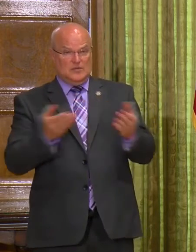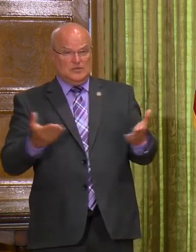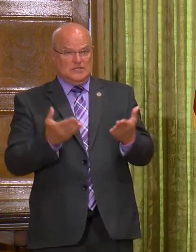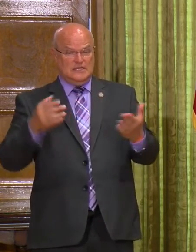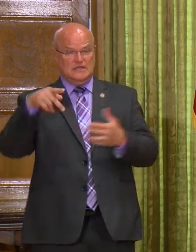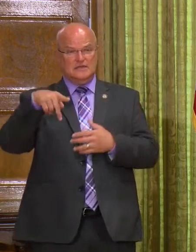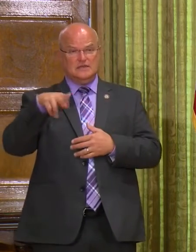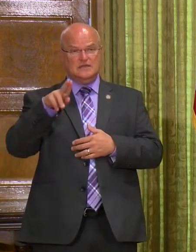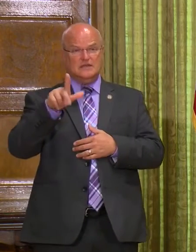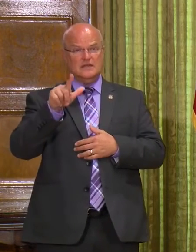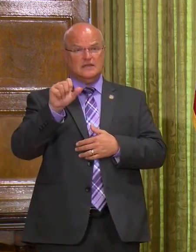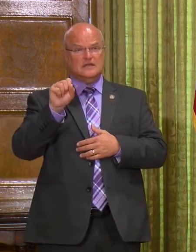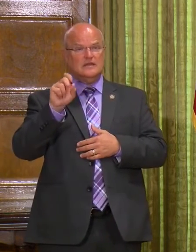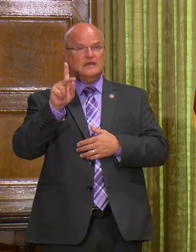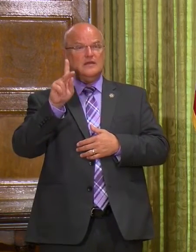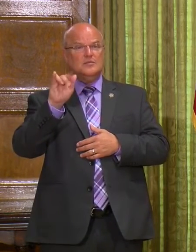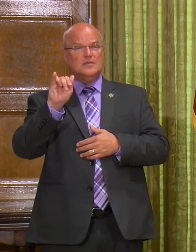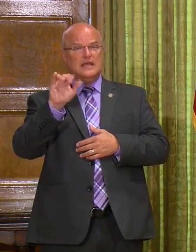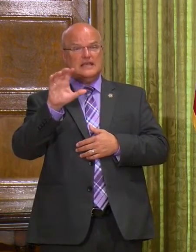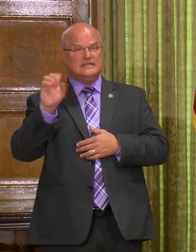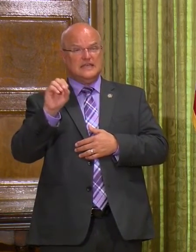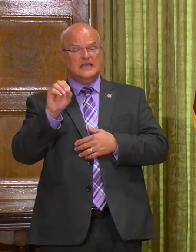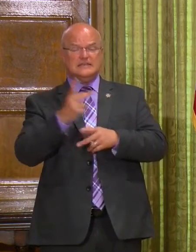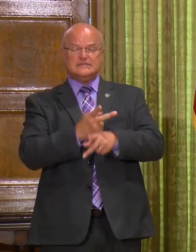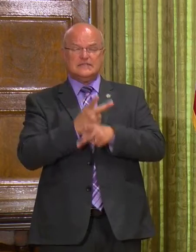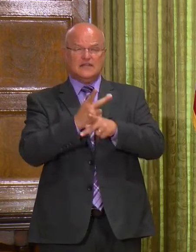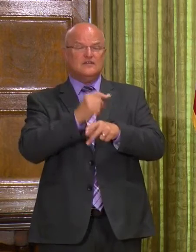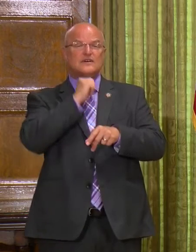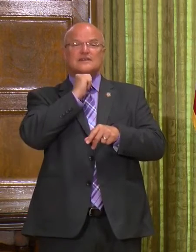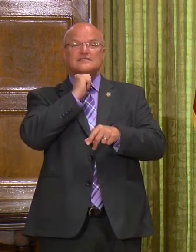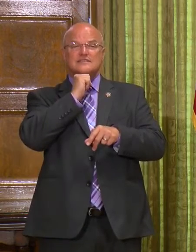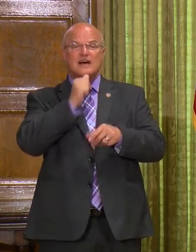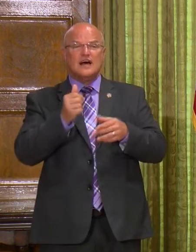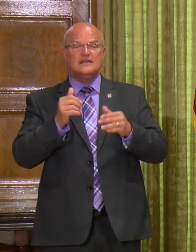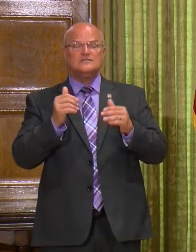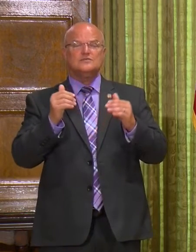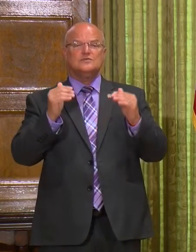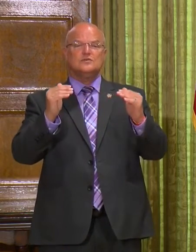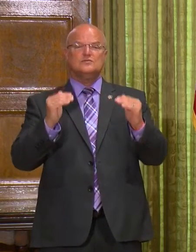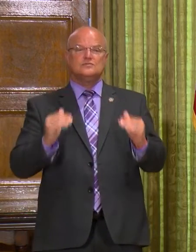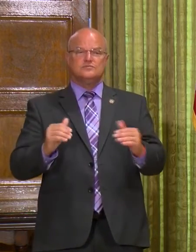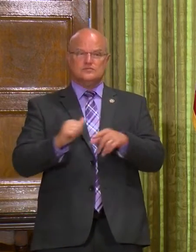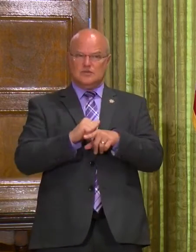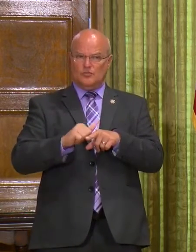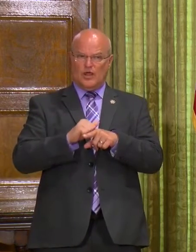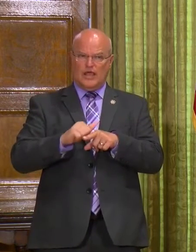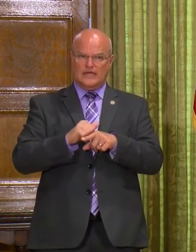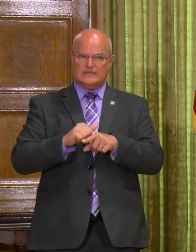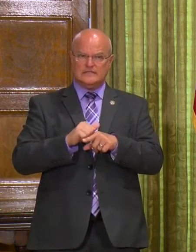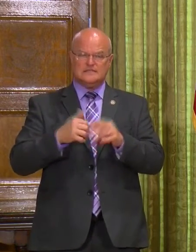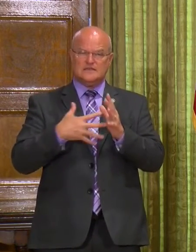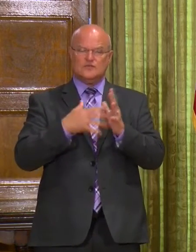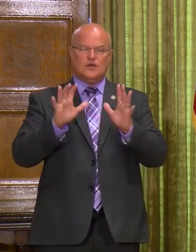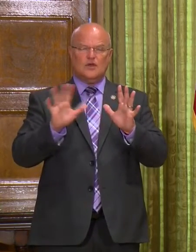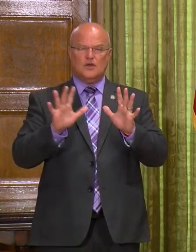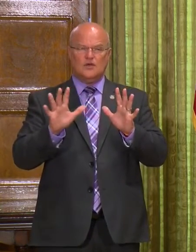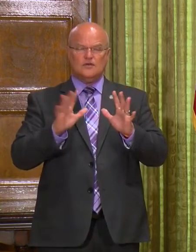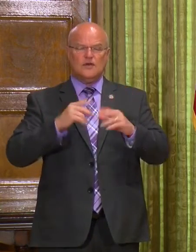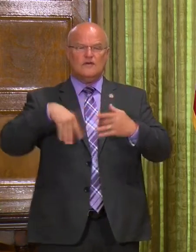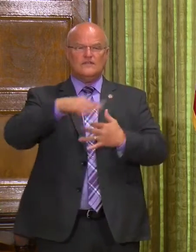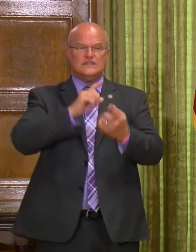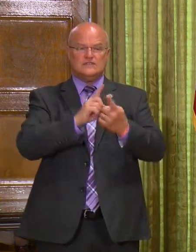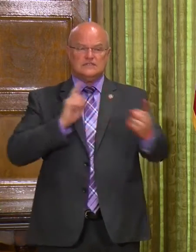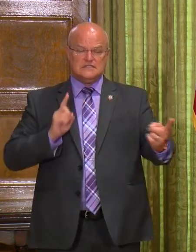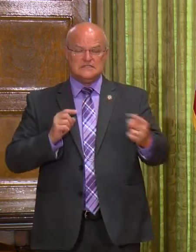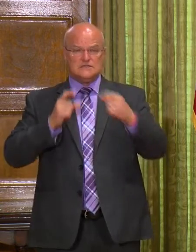in Pulaski County and be very careful not to let down on those practices of physical distancing,